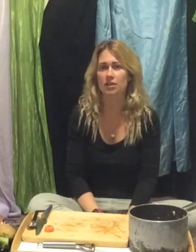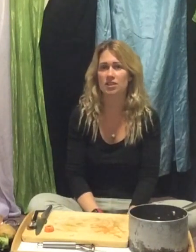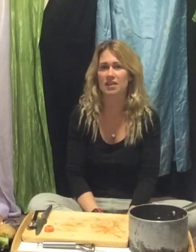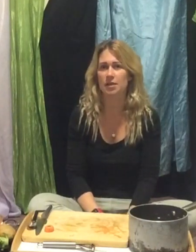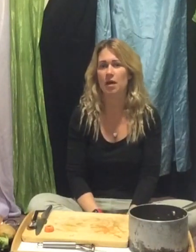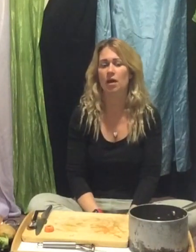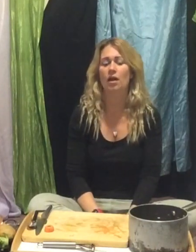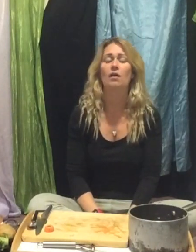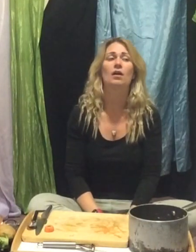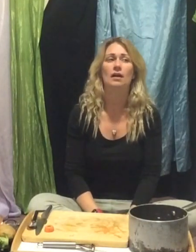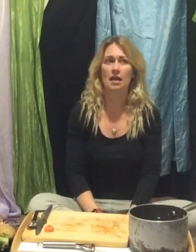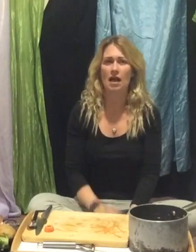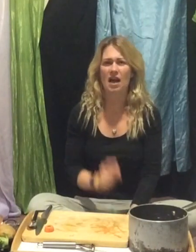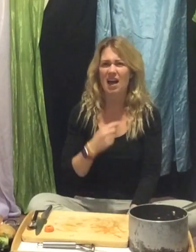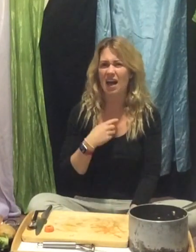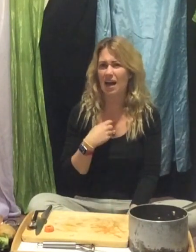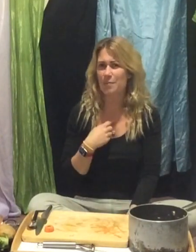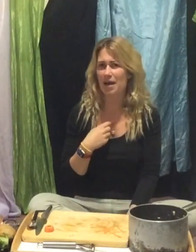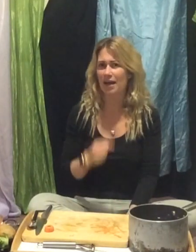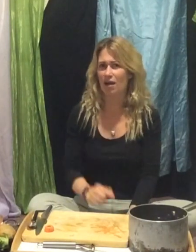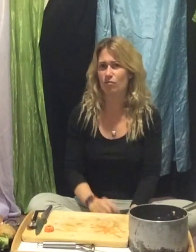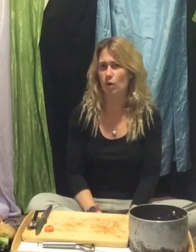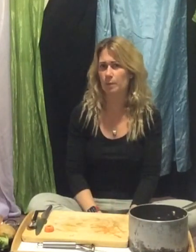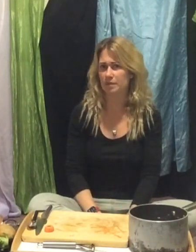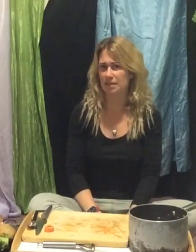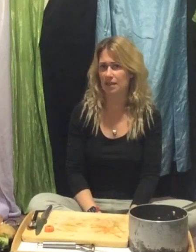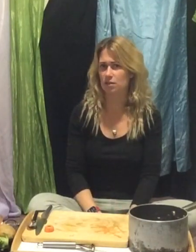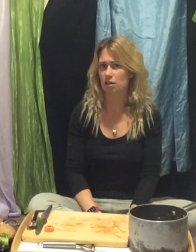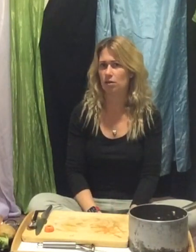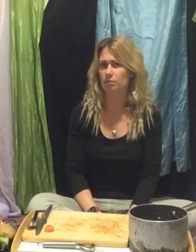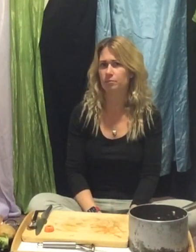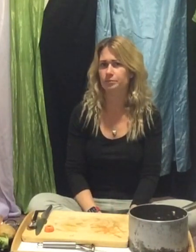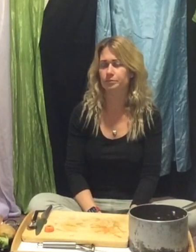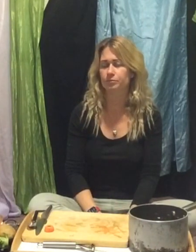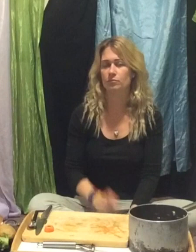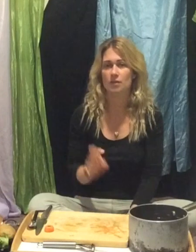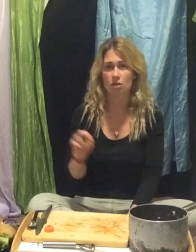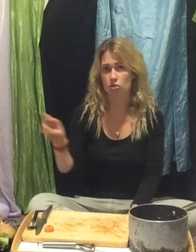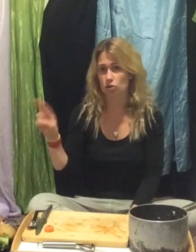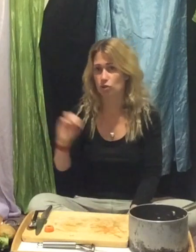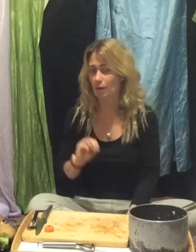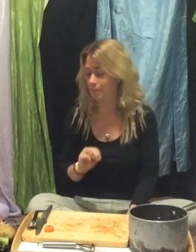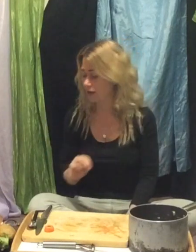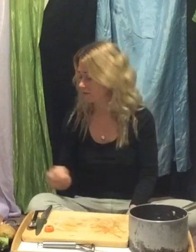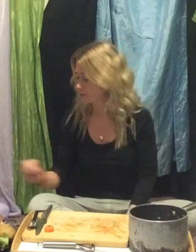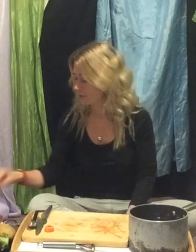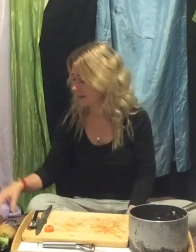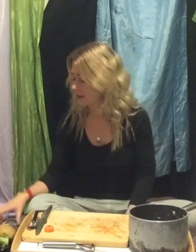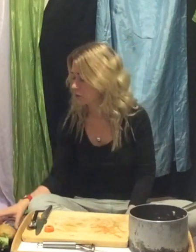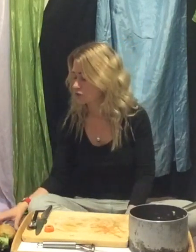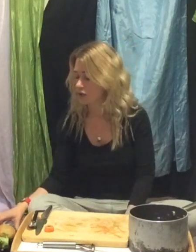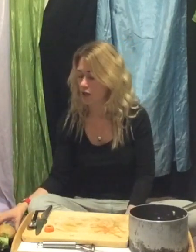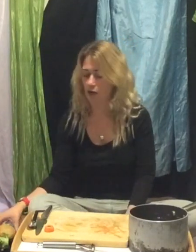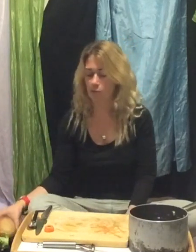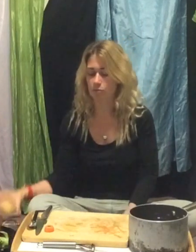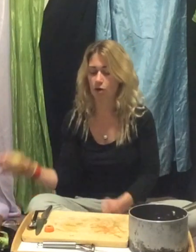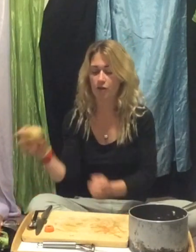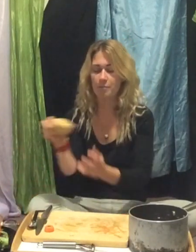said, "I might have one potato." So she ran back off to her house and brought the